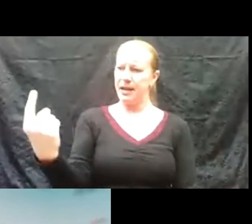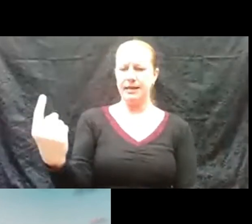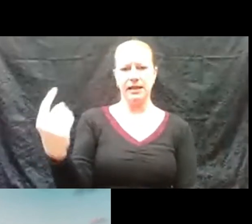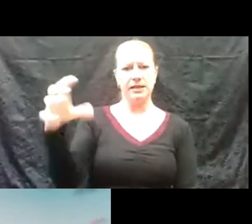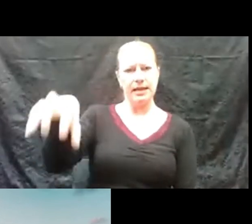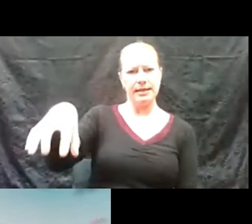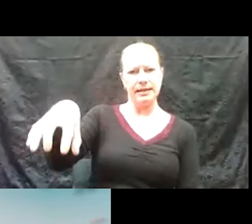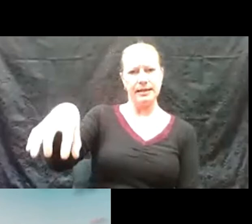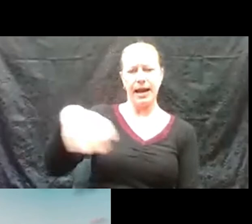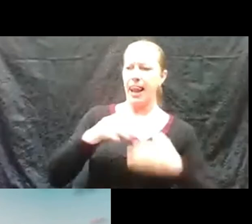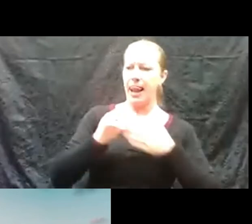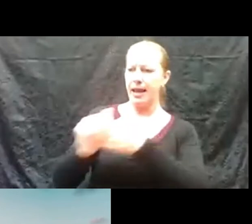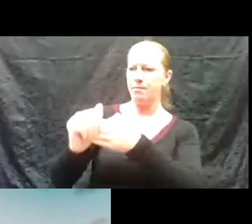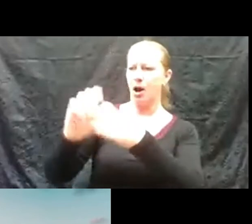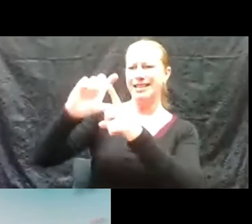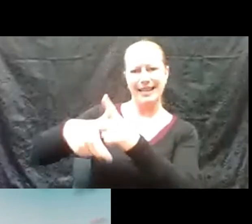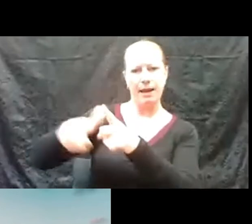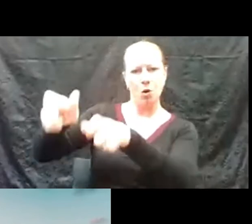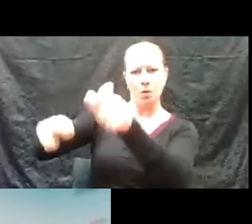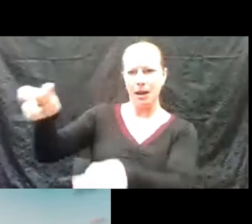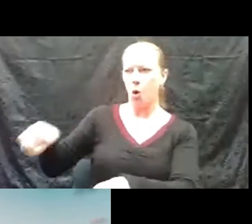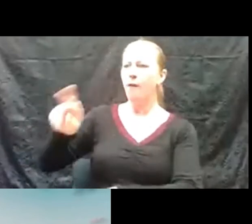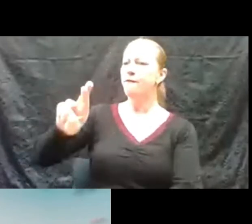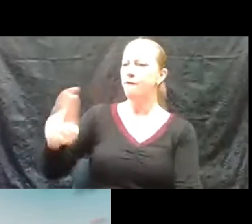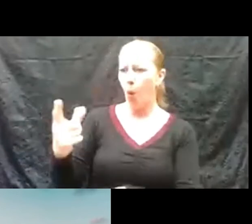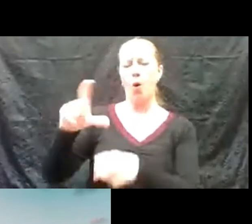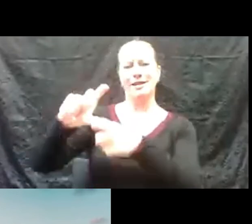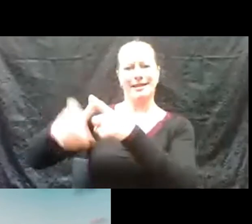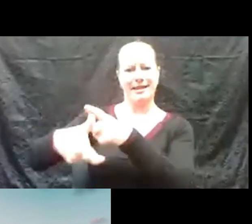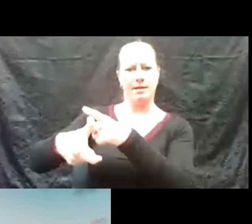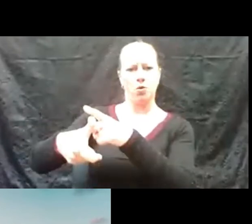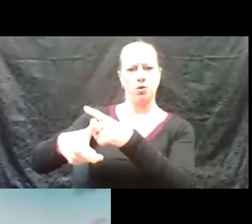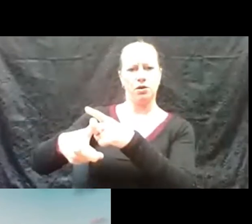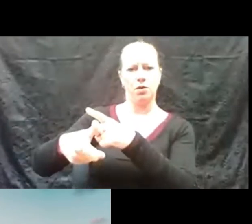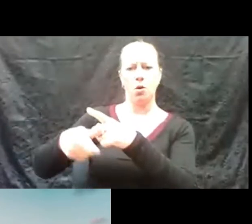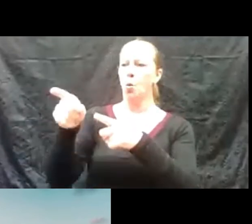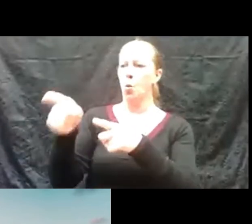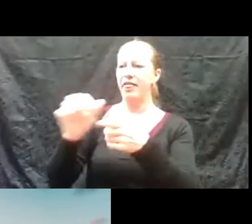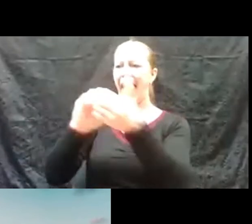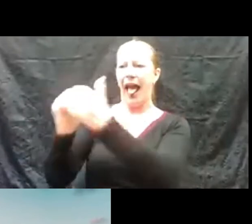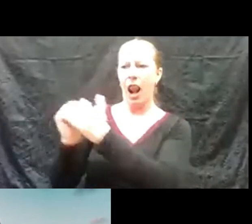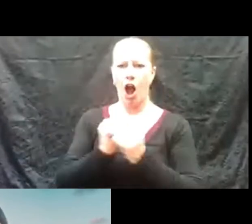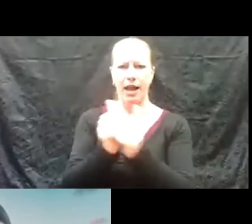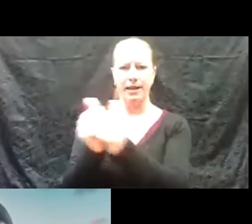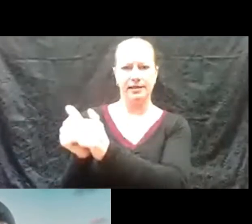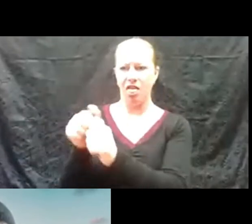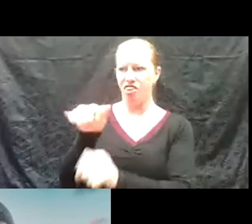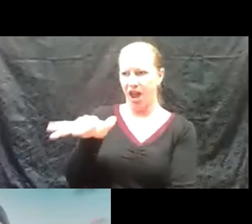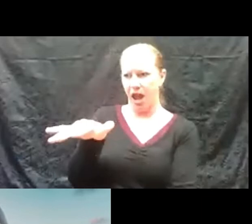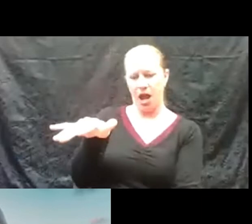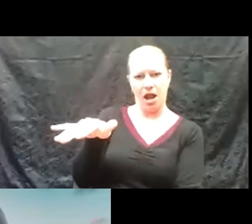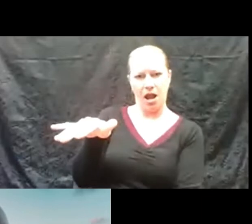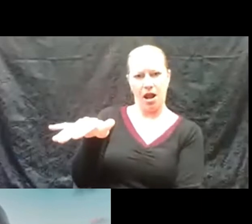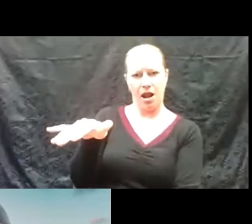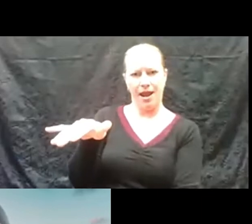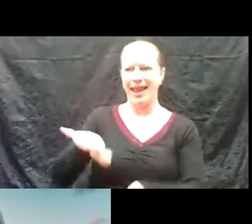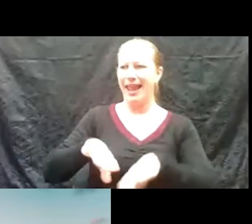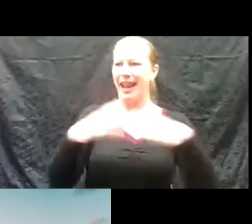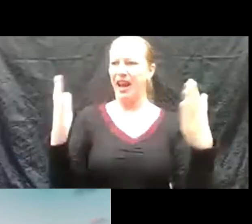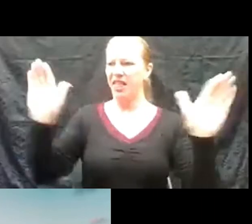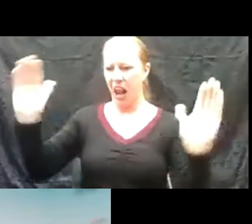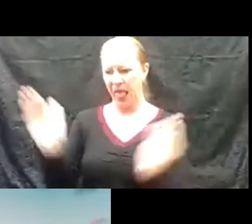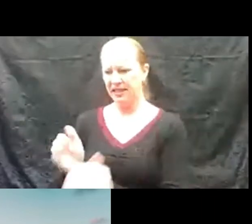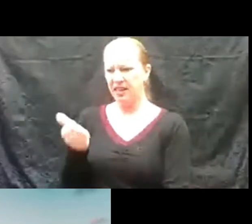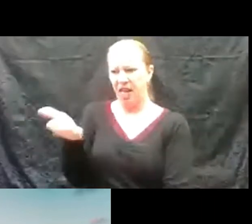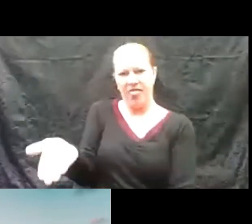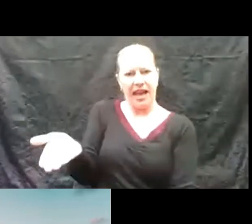by disabled, for disabled, about disabled, with allies at the table. And I believe anything less than that is